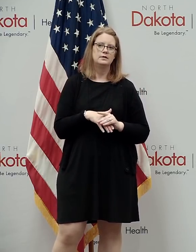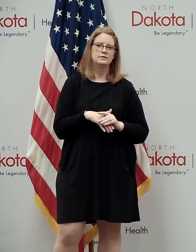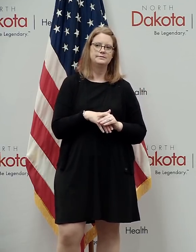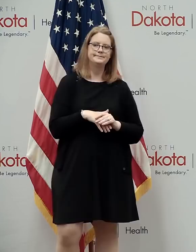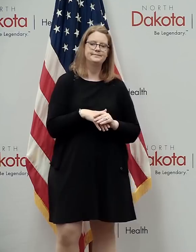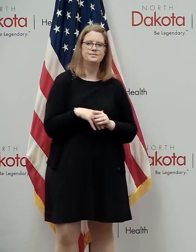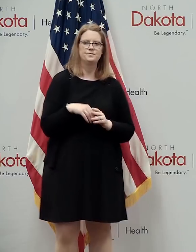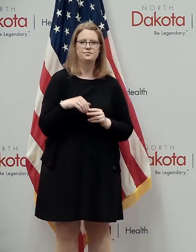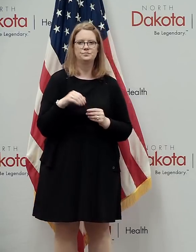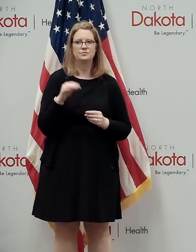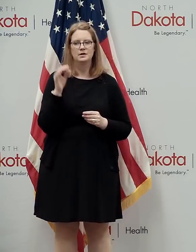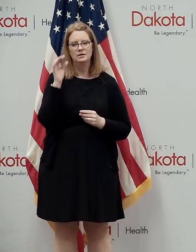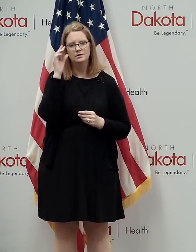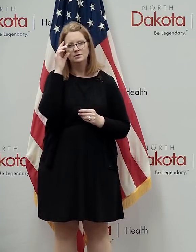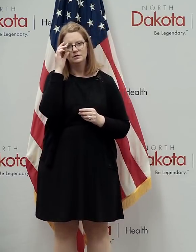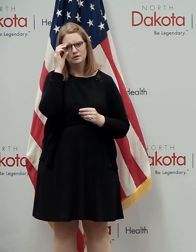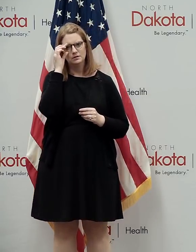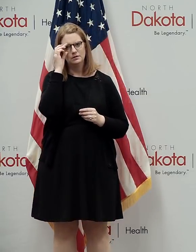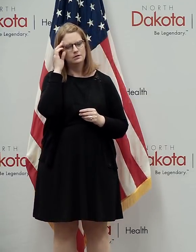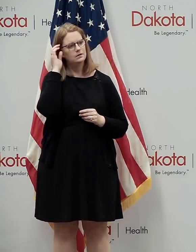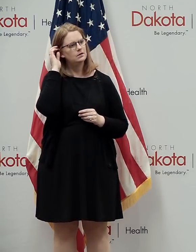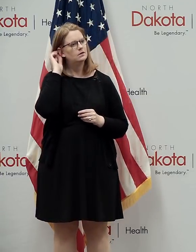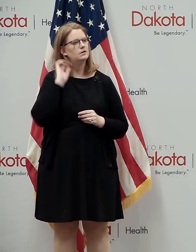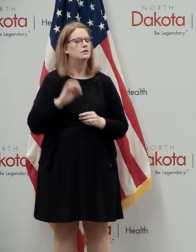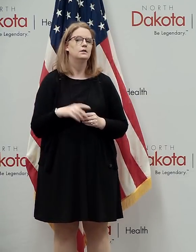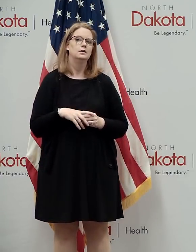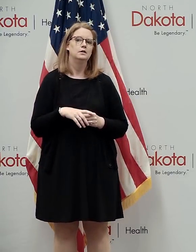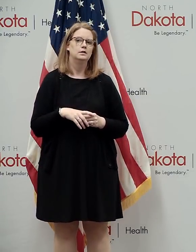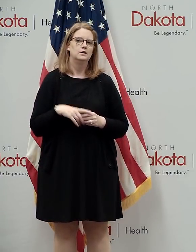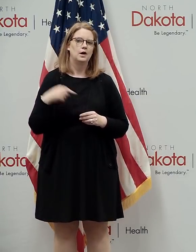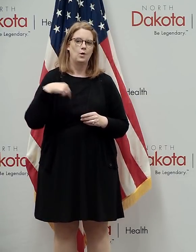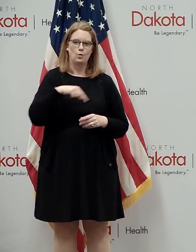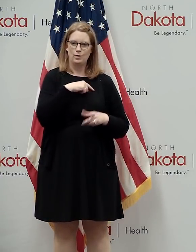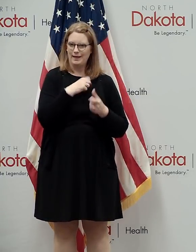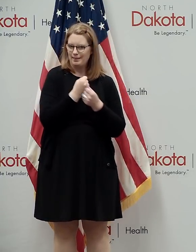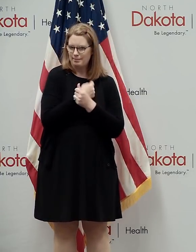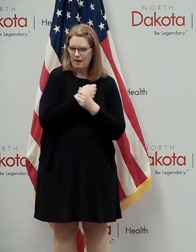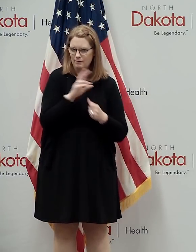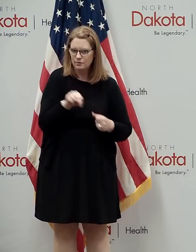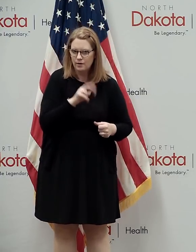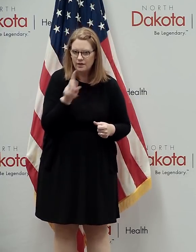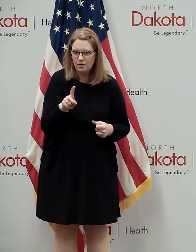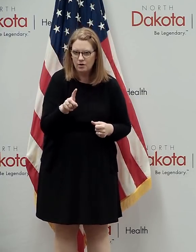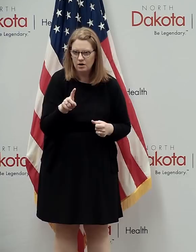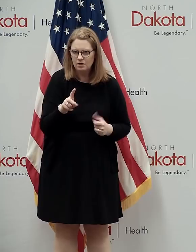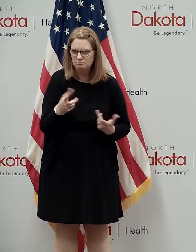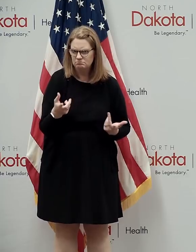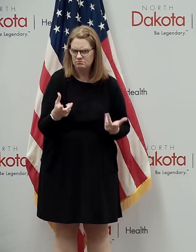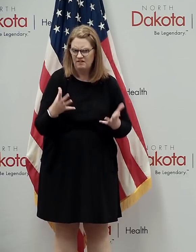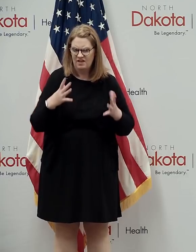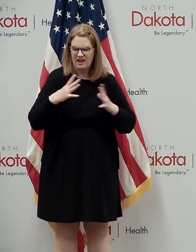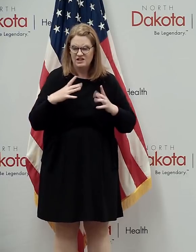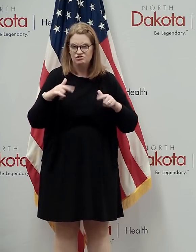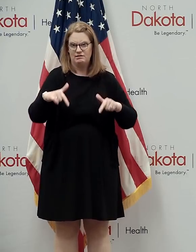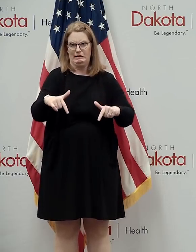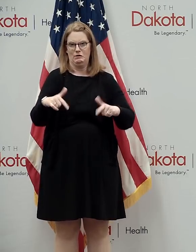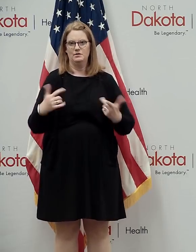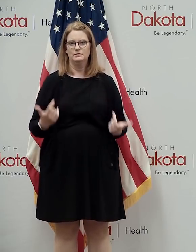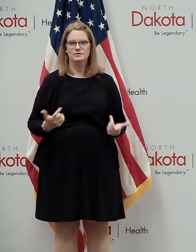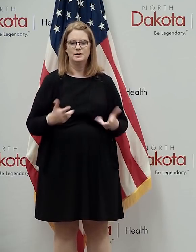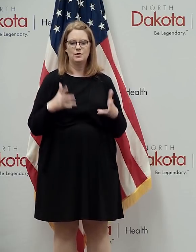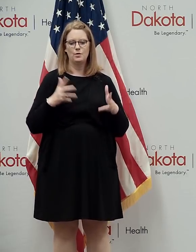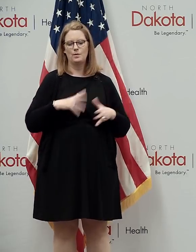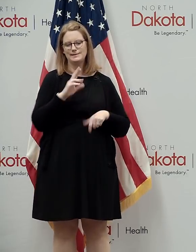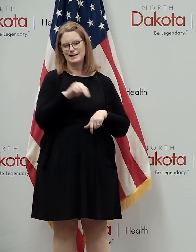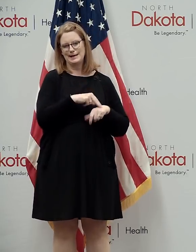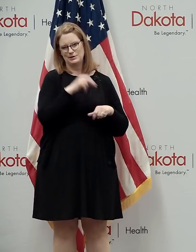I know that we all love North Dakota and can't think of a better place that you'd want a vacation. The rest of the nation probably doesn't think